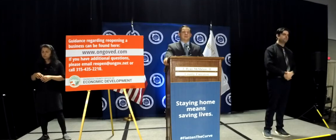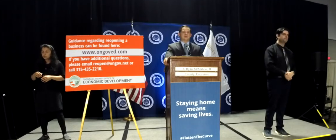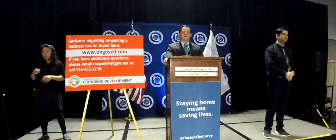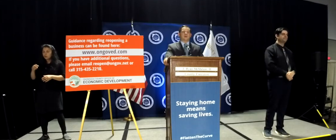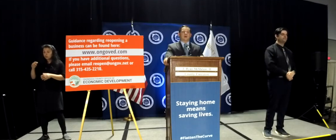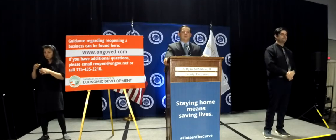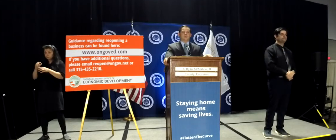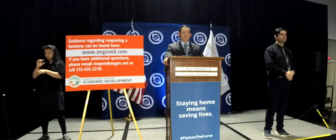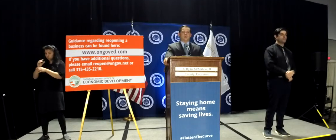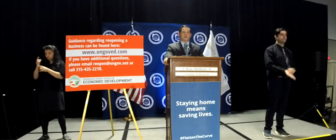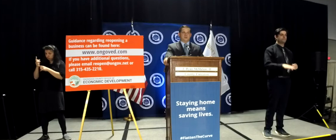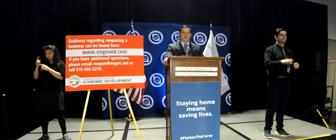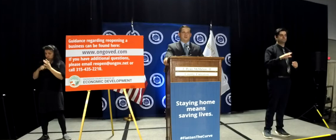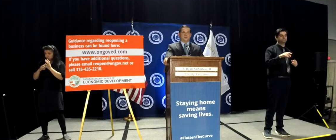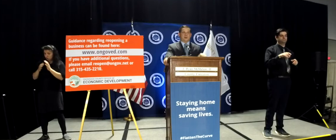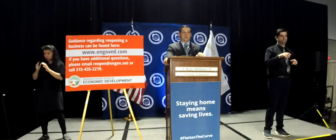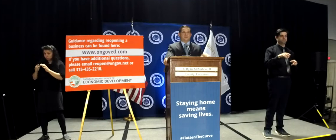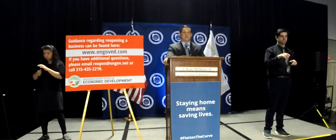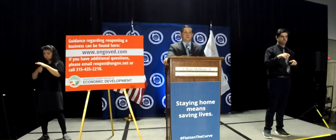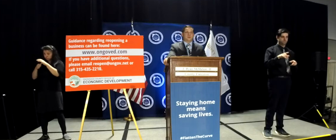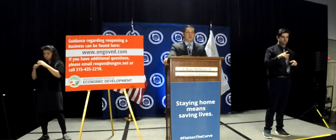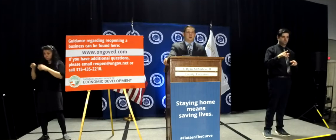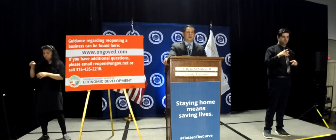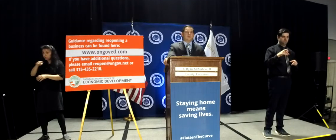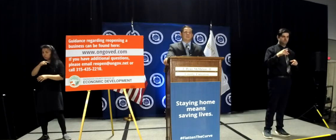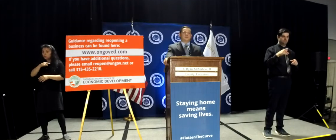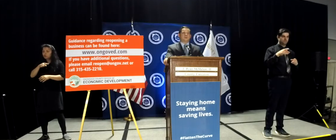against either the federal government or the state government on this.